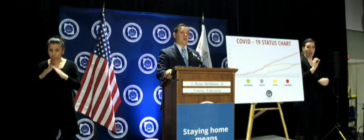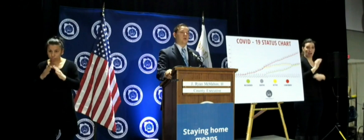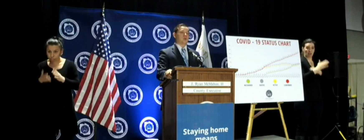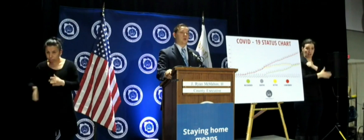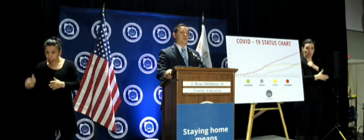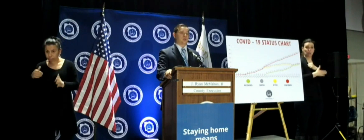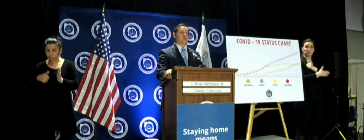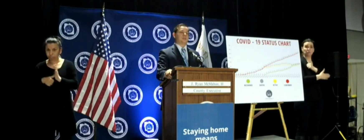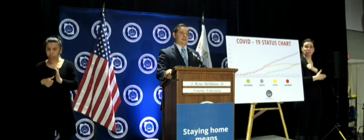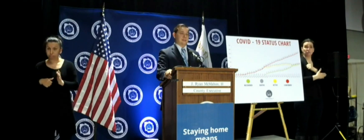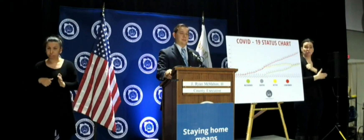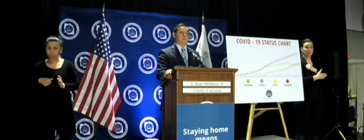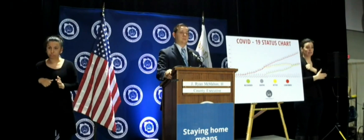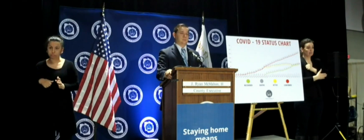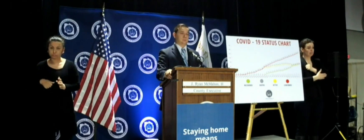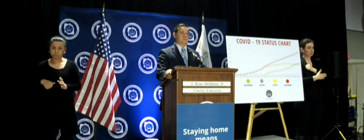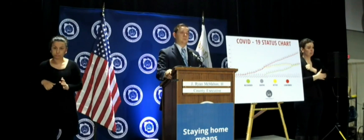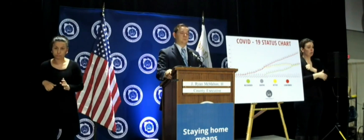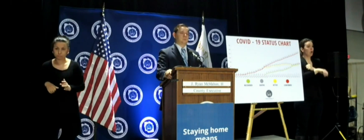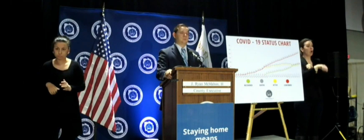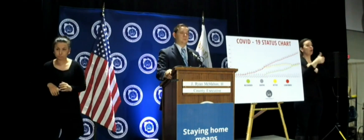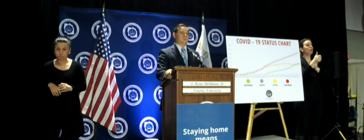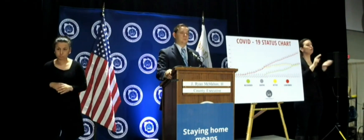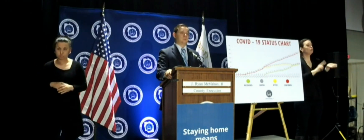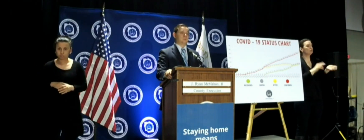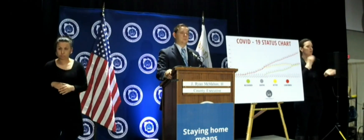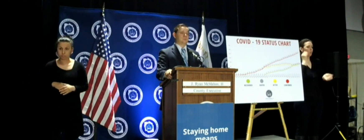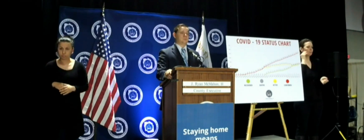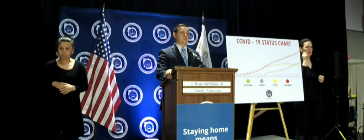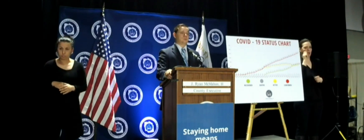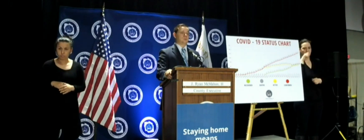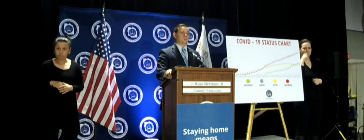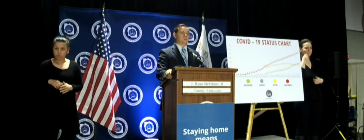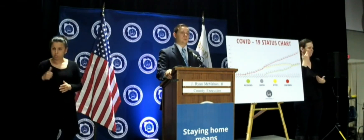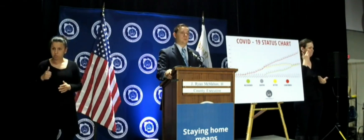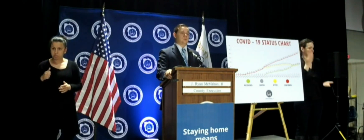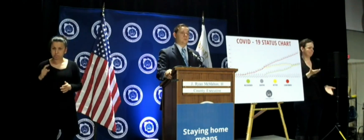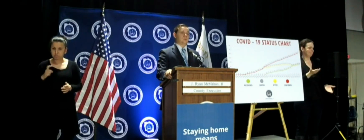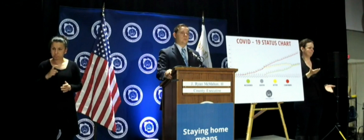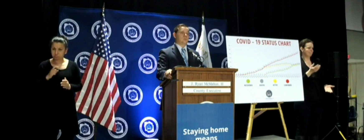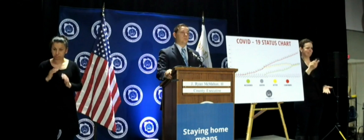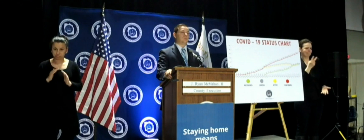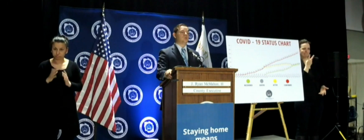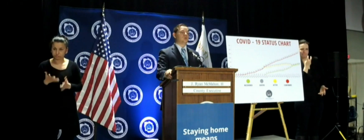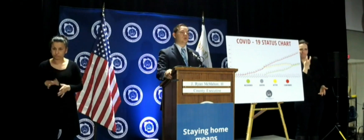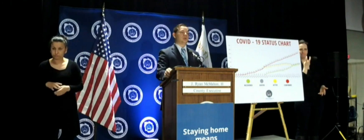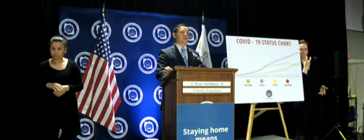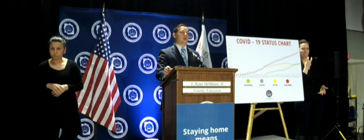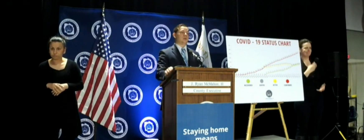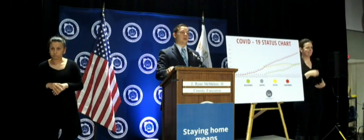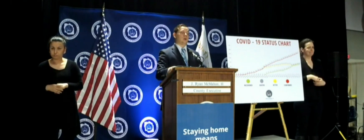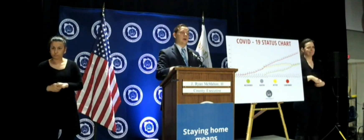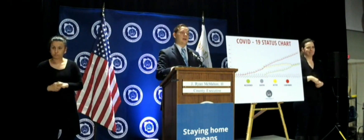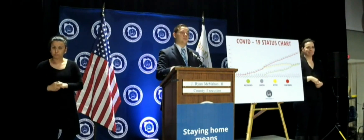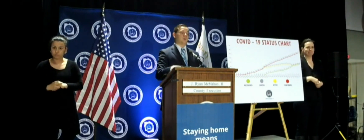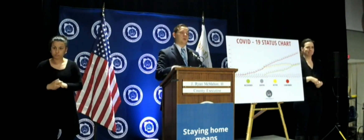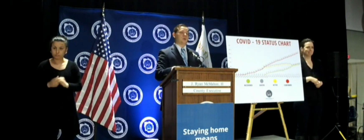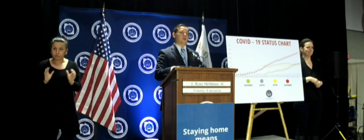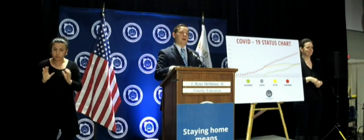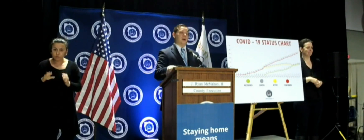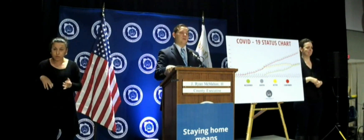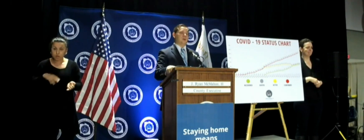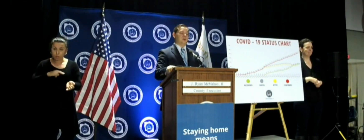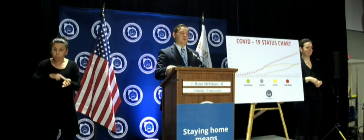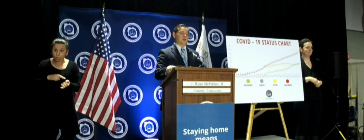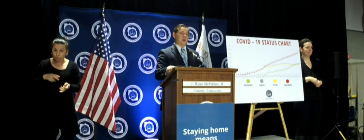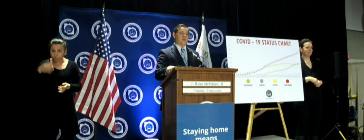unlikely other nursing homes are doing testing. Would patients then be sent to a hospital for a test? What's the process if there's a You suspected could either, case? they could go to the hospital, or you